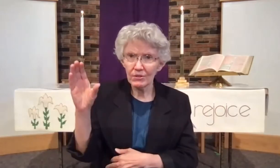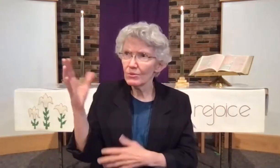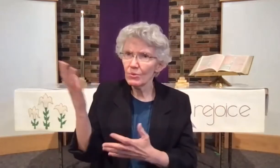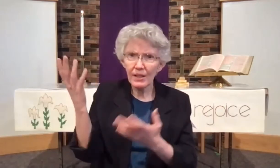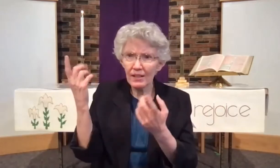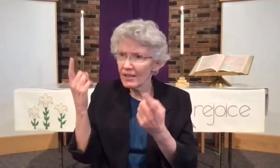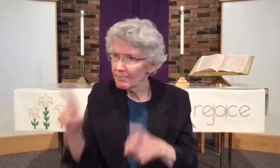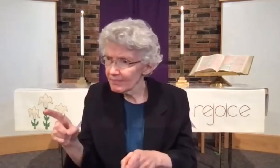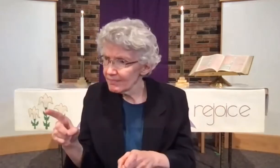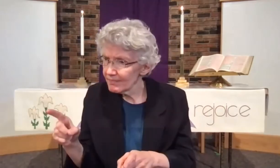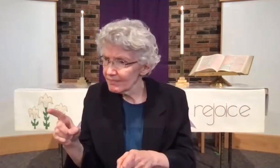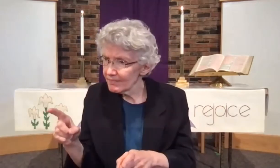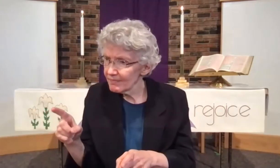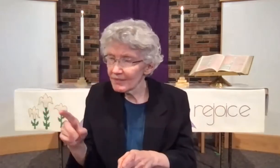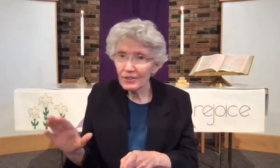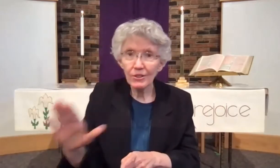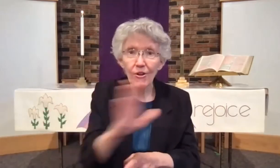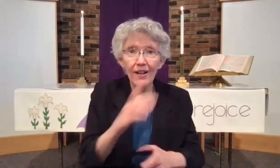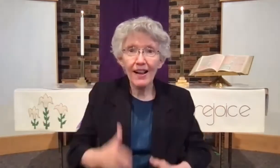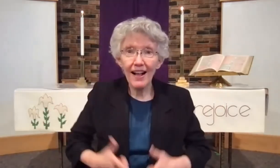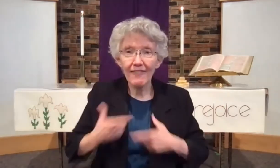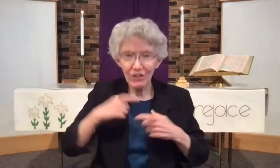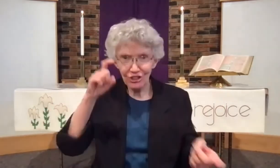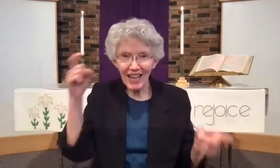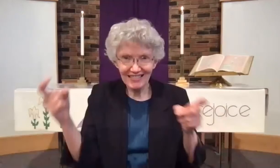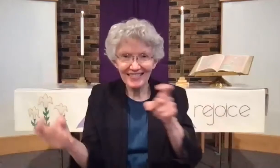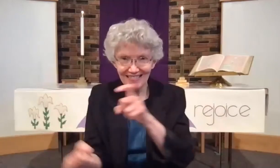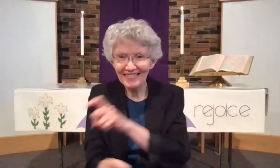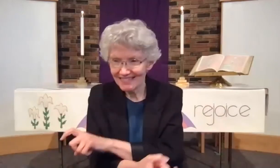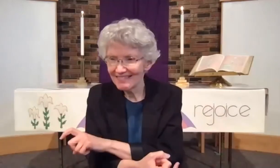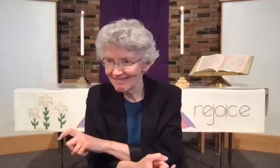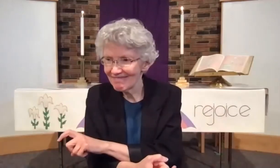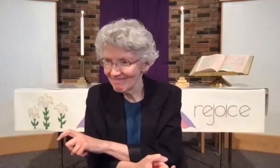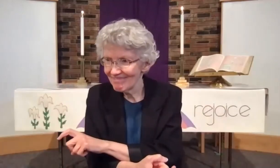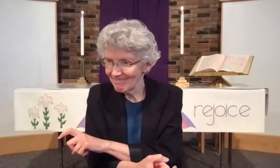As you have been transformed by the power of the cross,